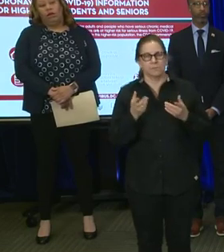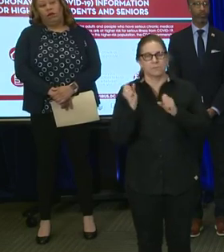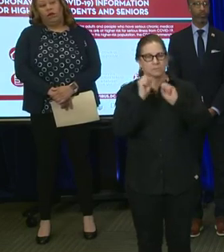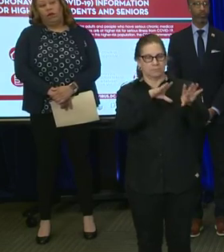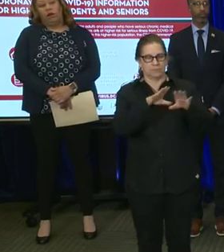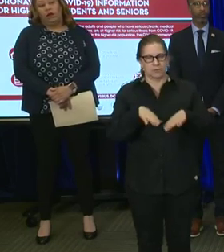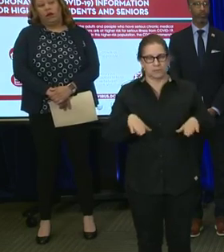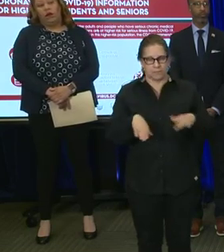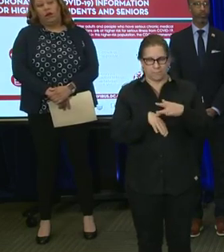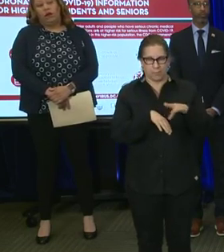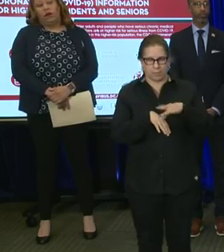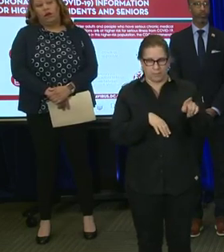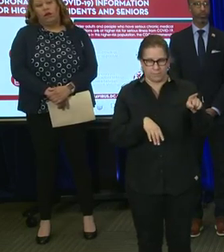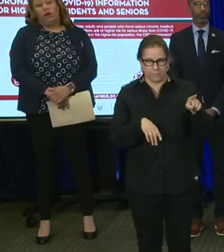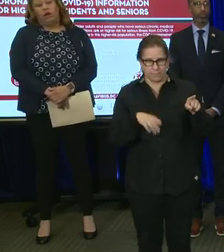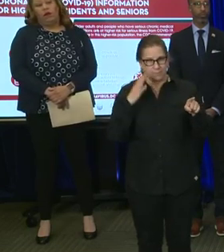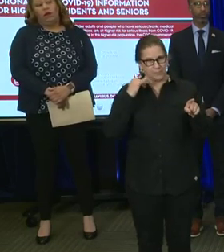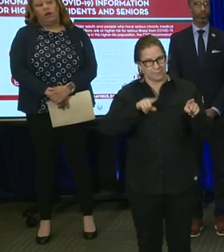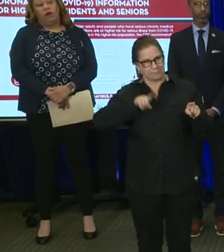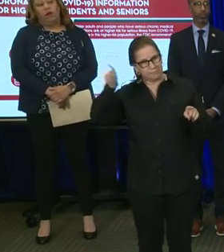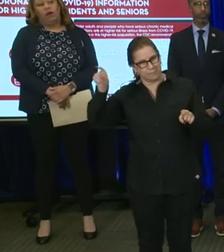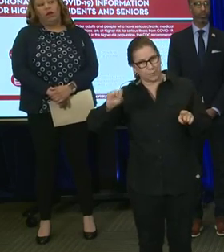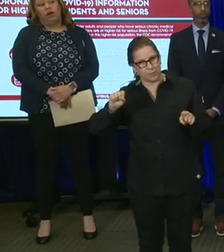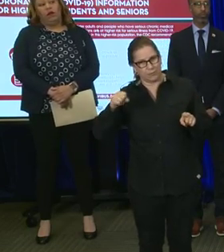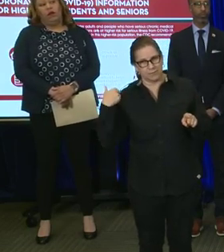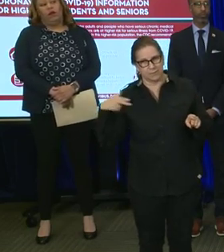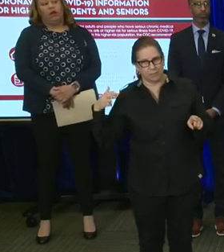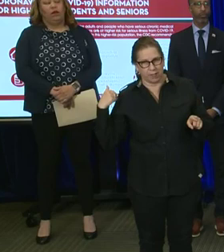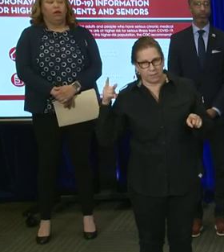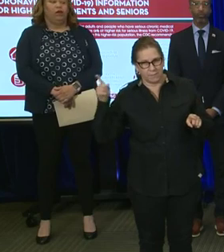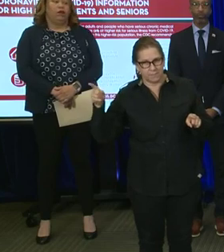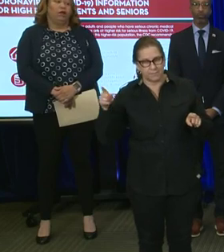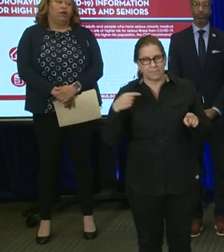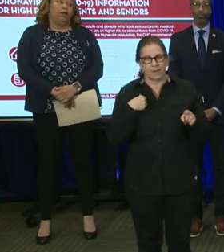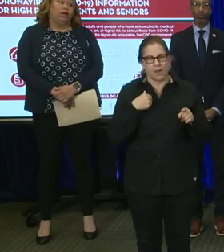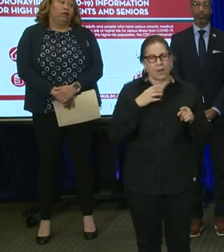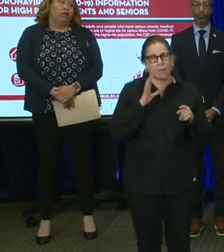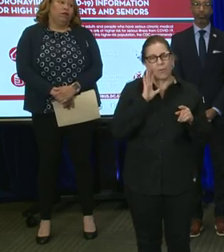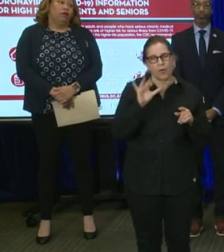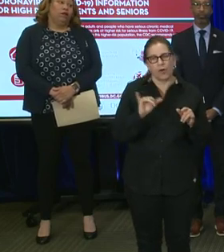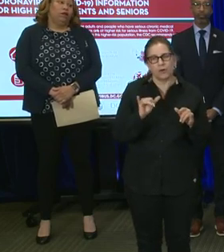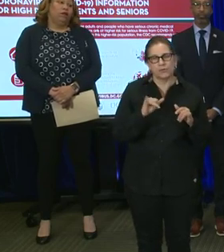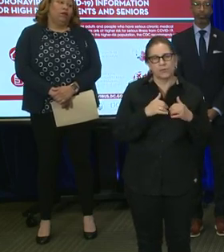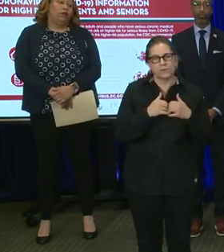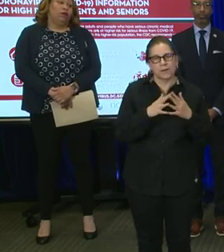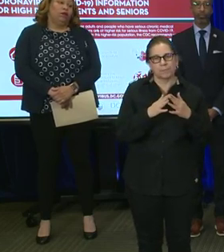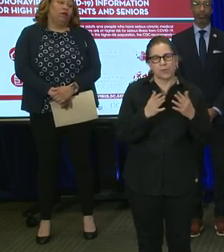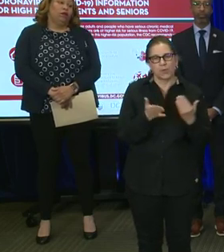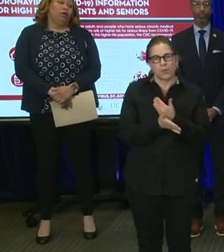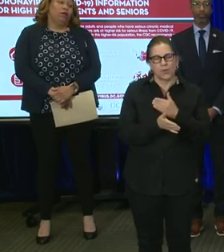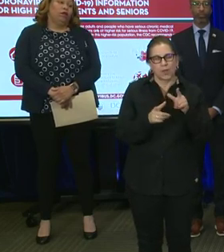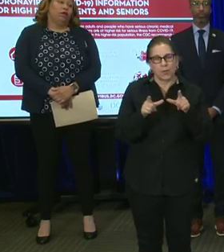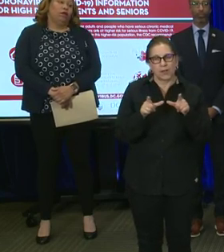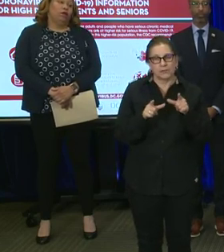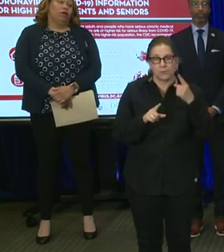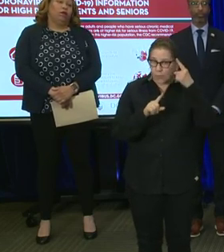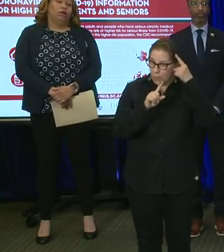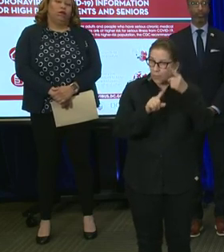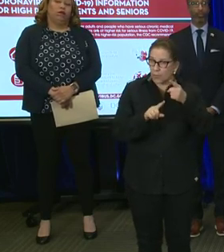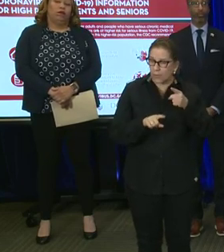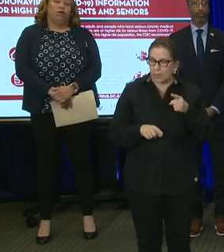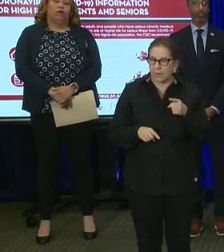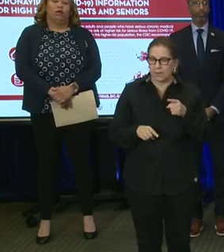at standing up these centers in a few new locations. It is our desire to have them cater for infants